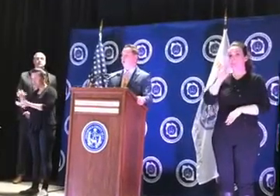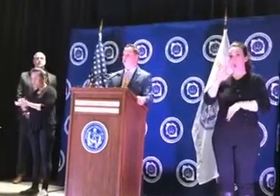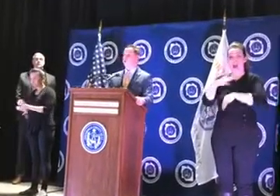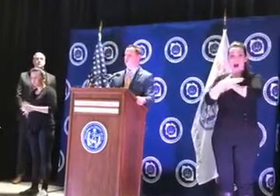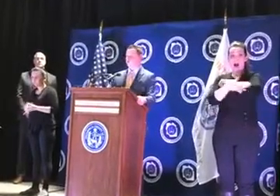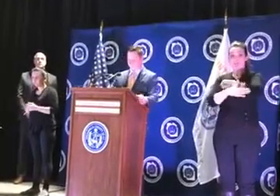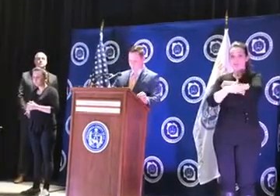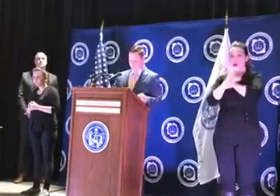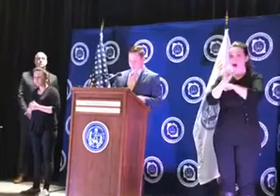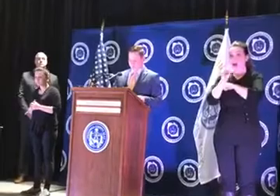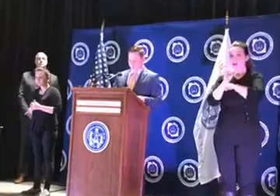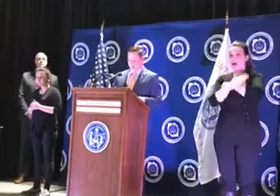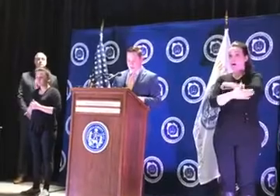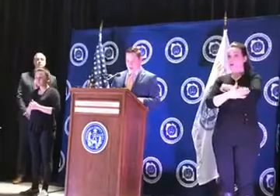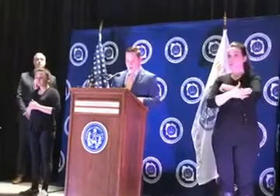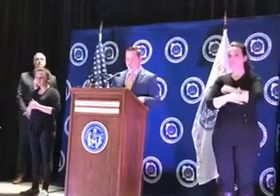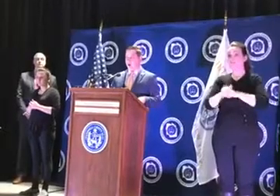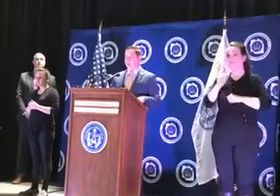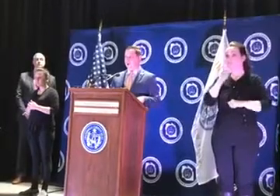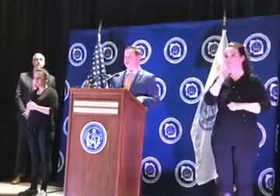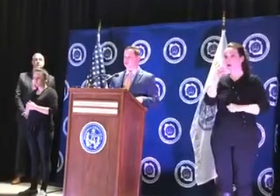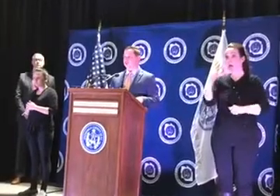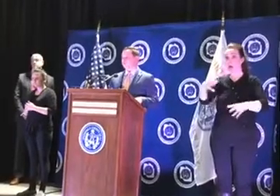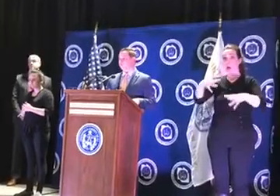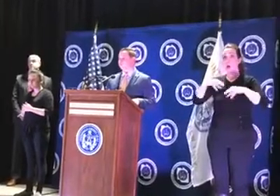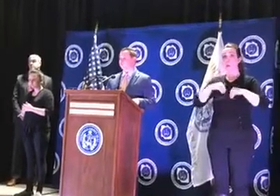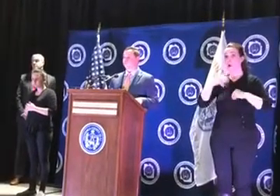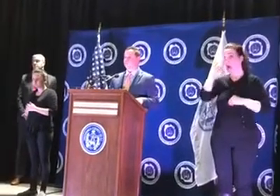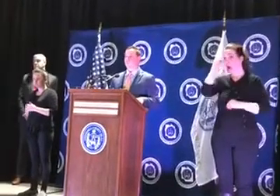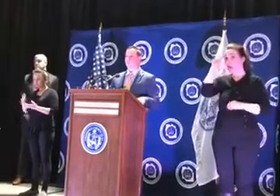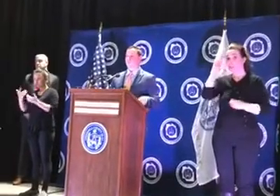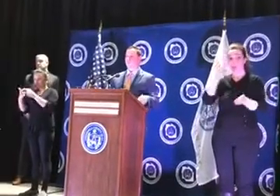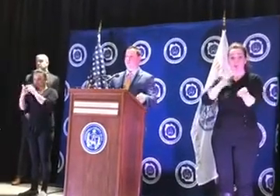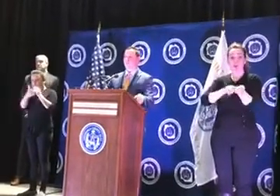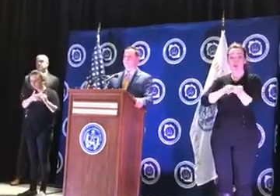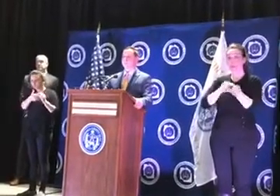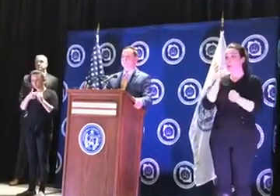don't run a nursing home. Saying that, questions?